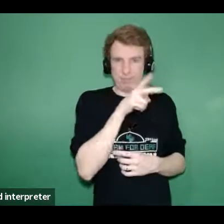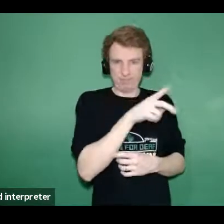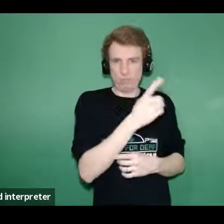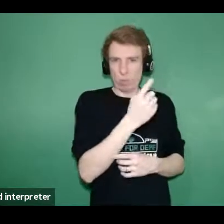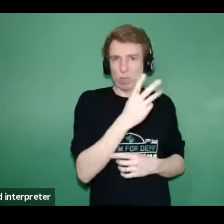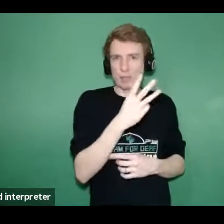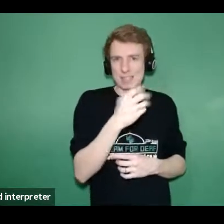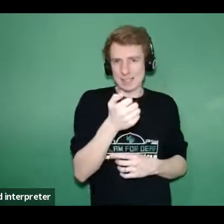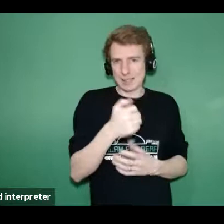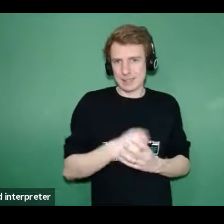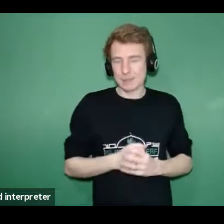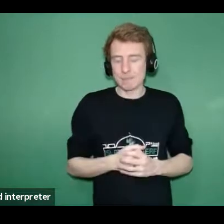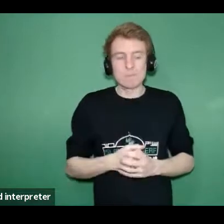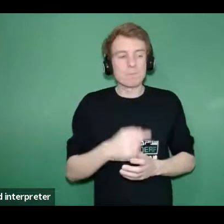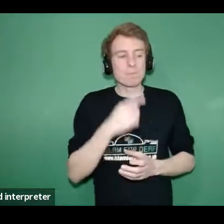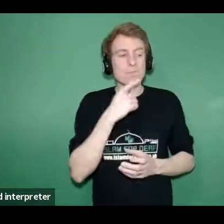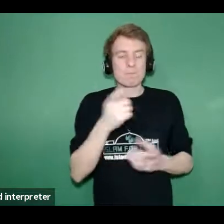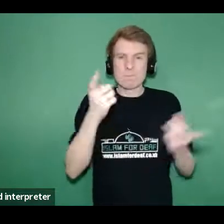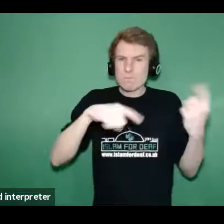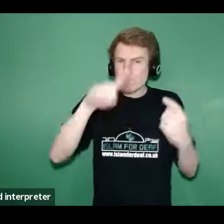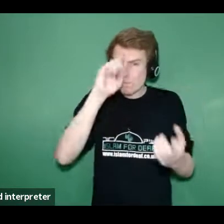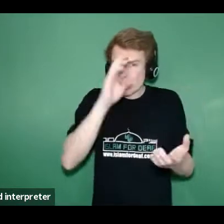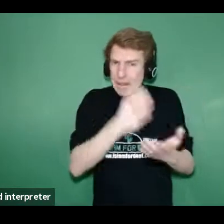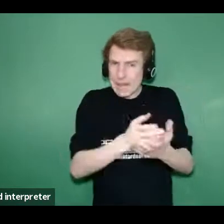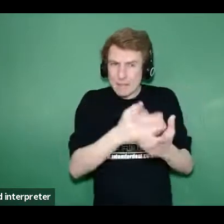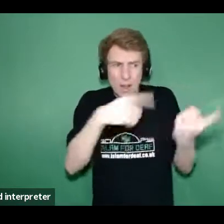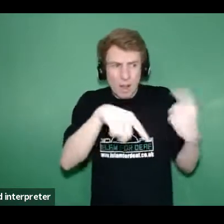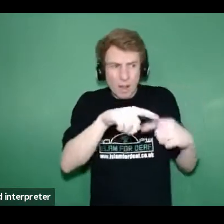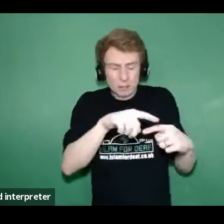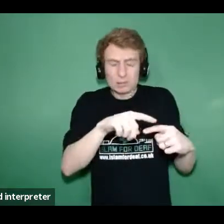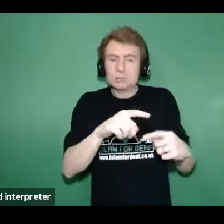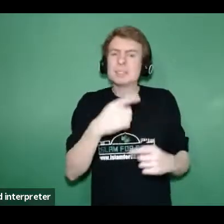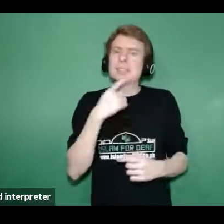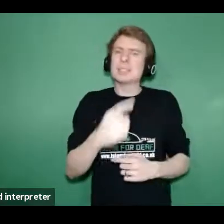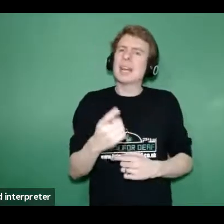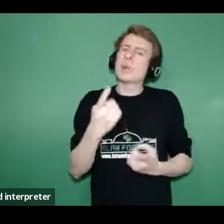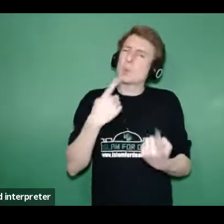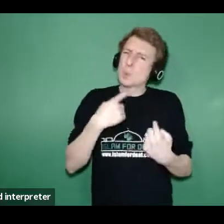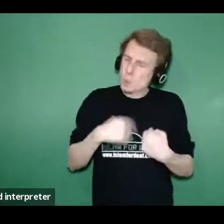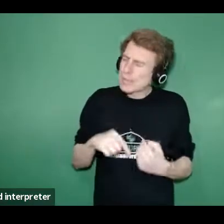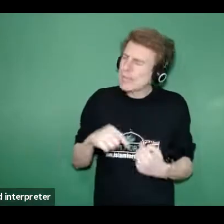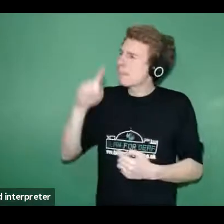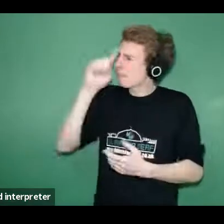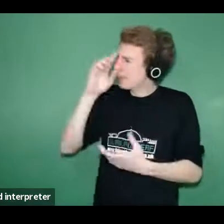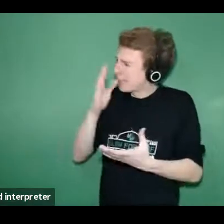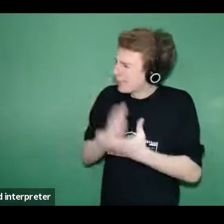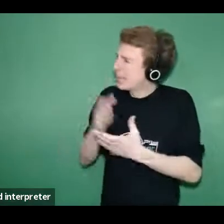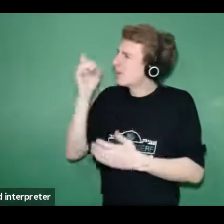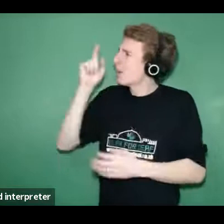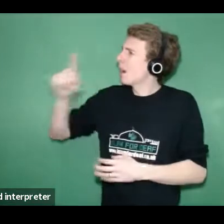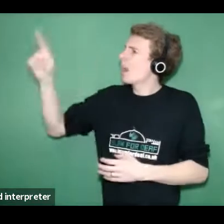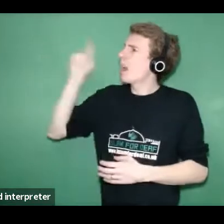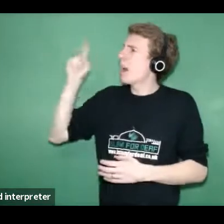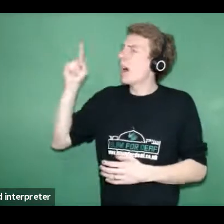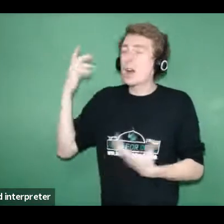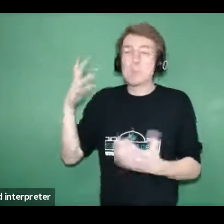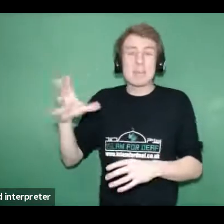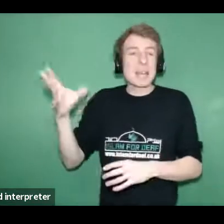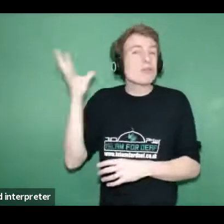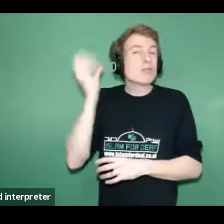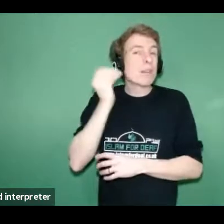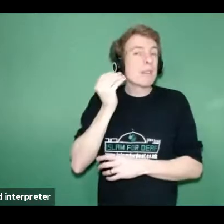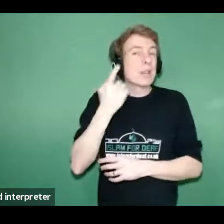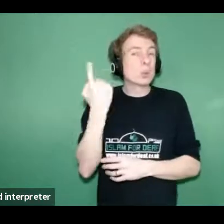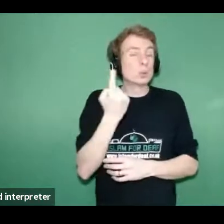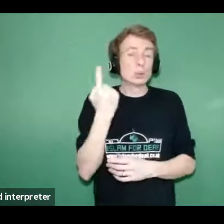O believers, we believe in Allah and what has been revealed to us and what has been revealed to Abraham, Ishmael,